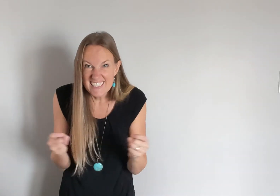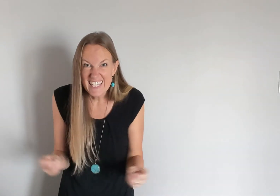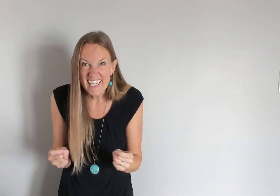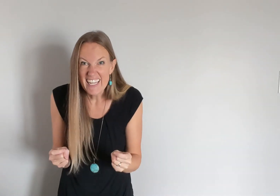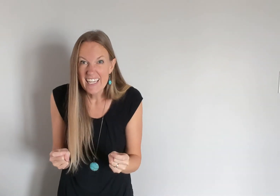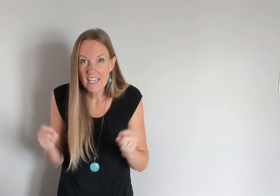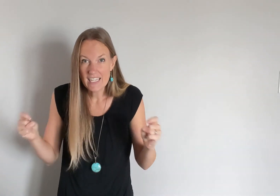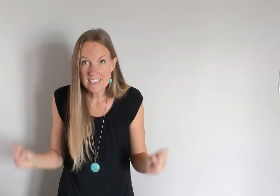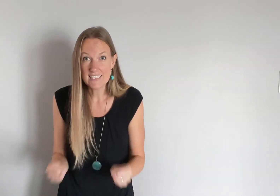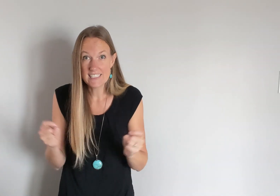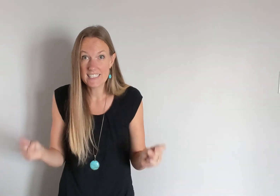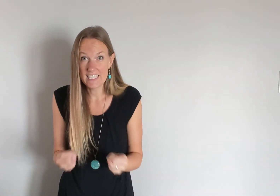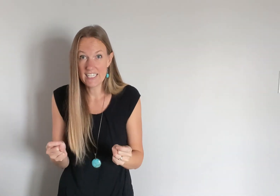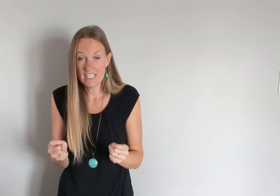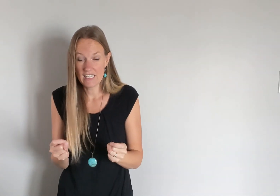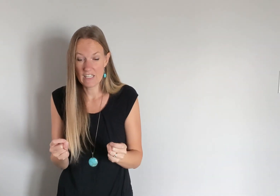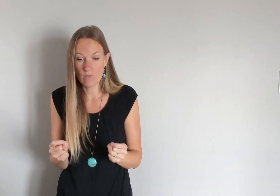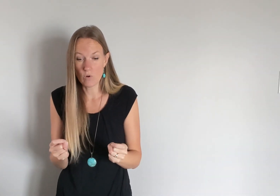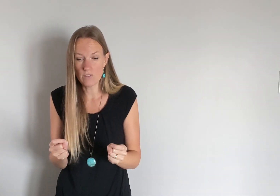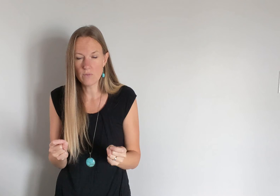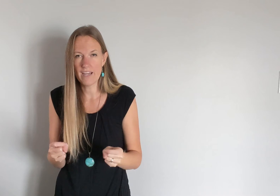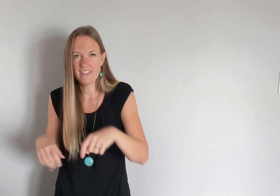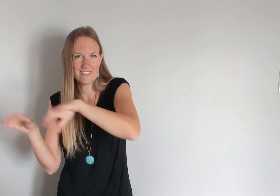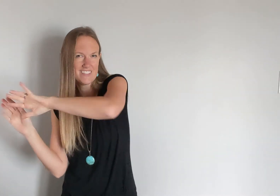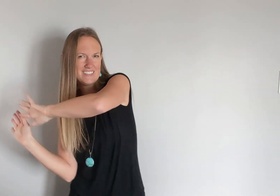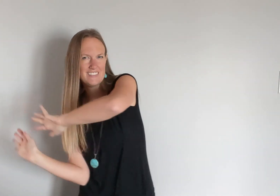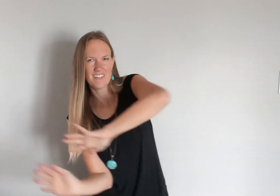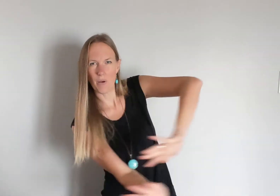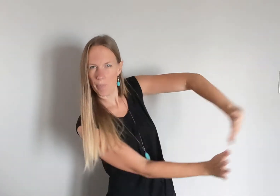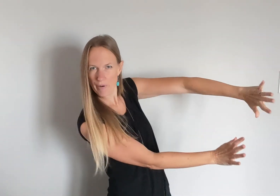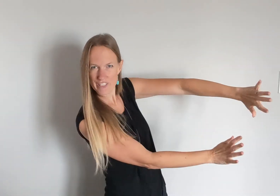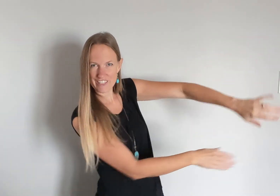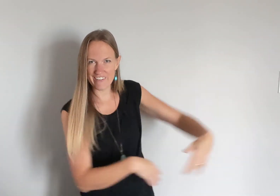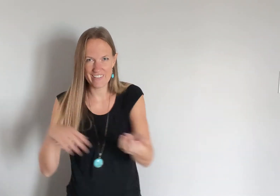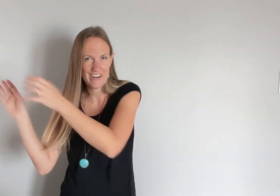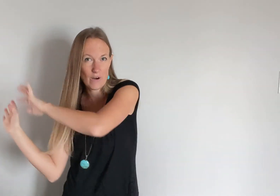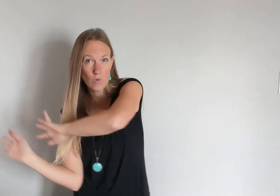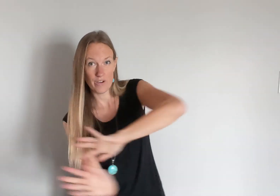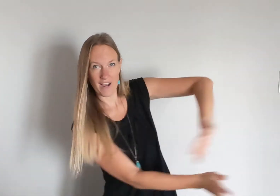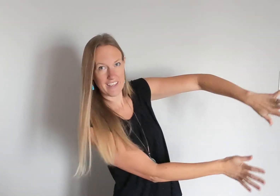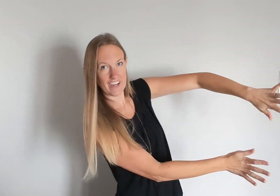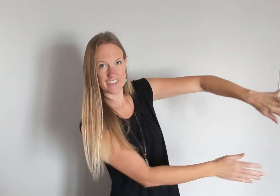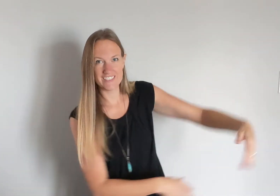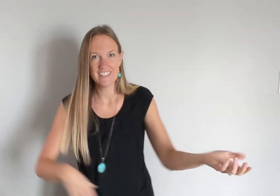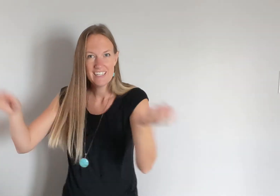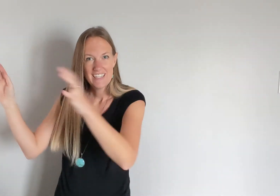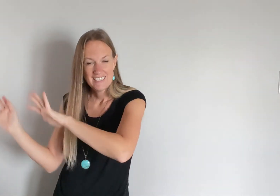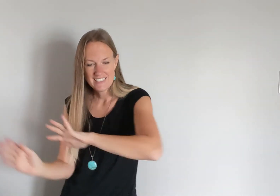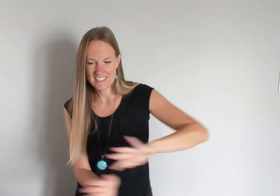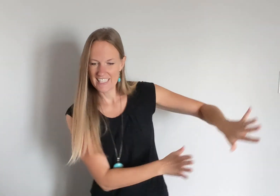Sin. Okay. Sin. And then rolled away. So for this, I'm just going to push it out there. Woo! Adios.